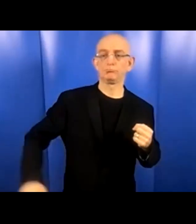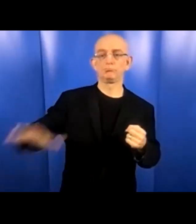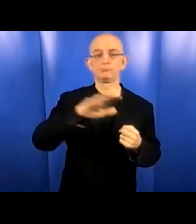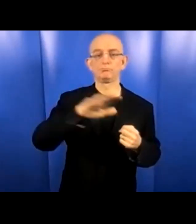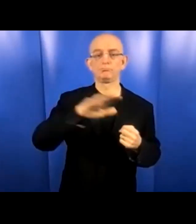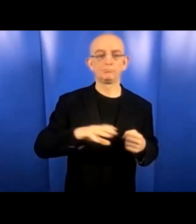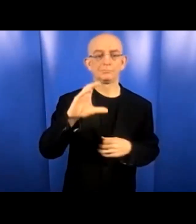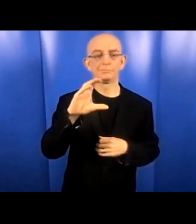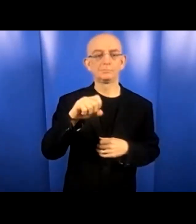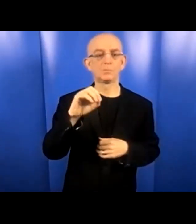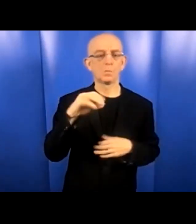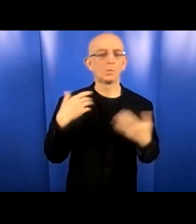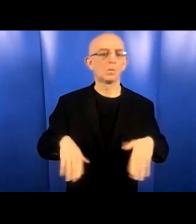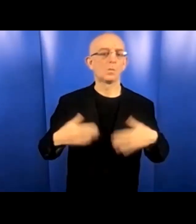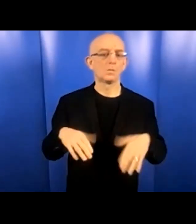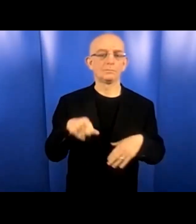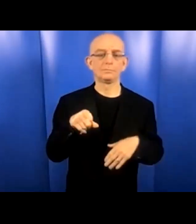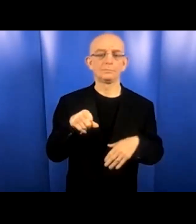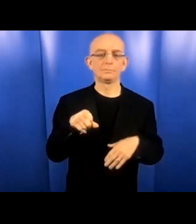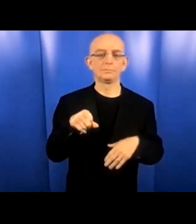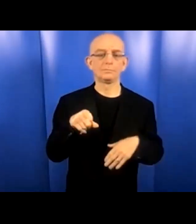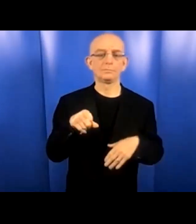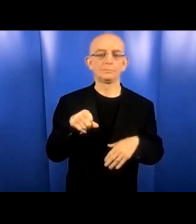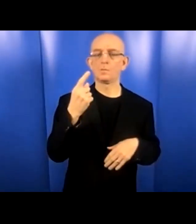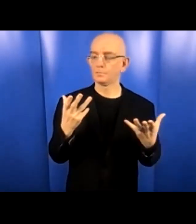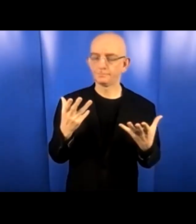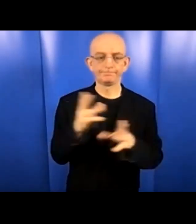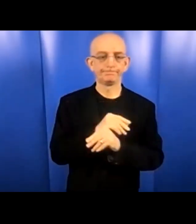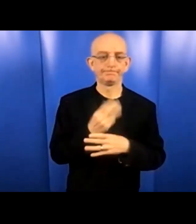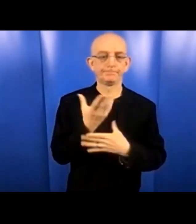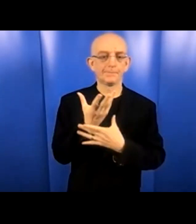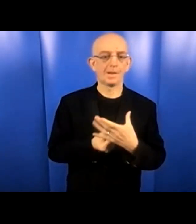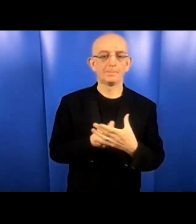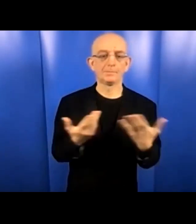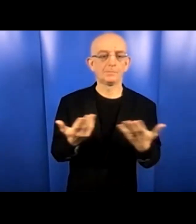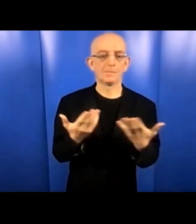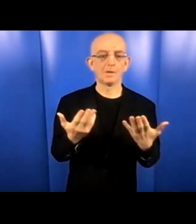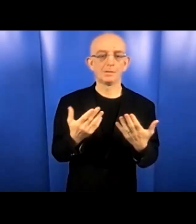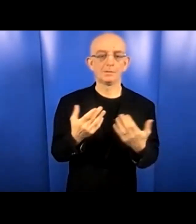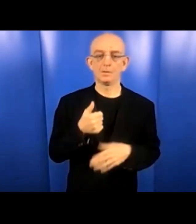about the single identity. So if we are framing in a single identity, that will